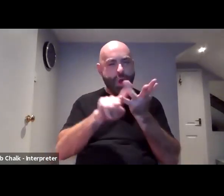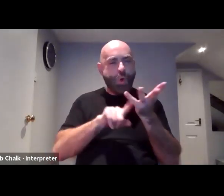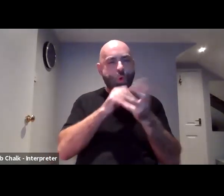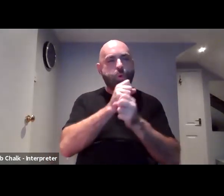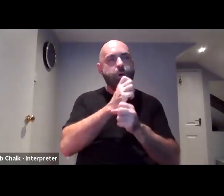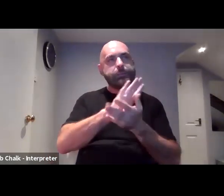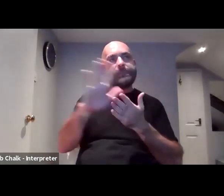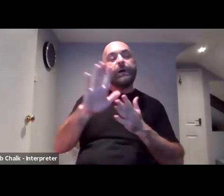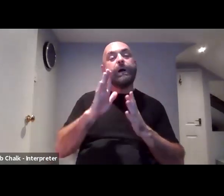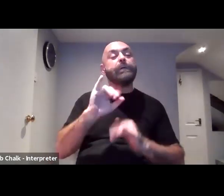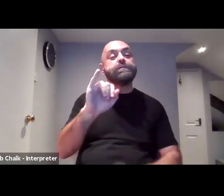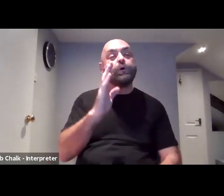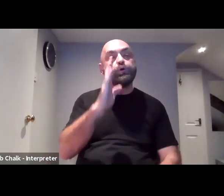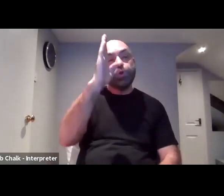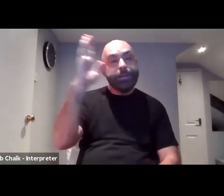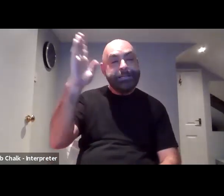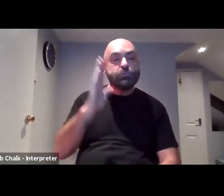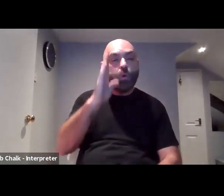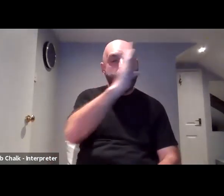the Northeast and the Northwest.